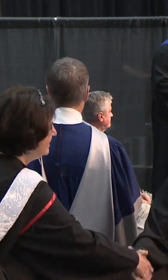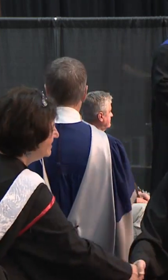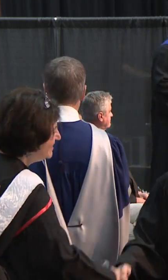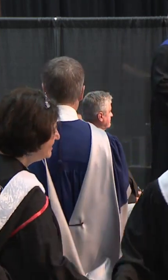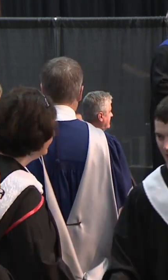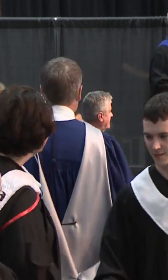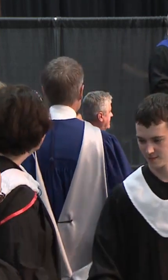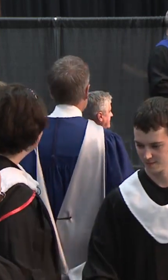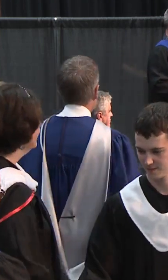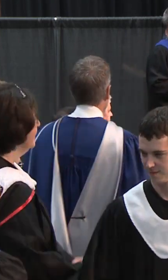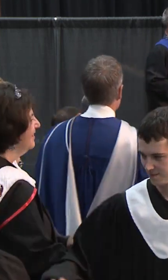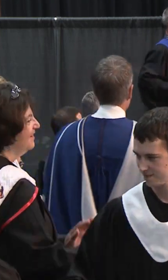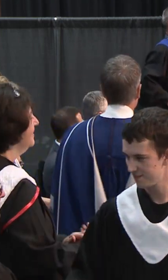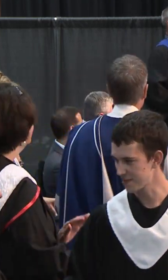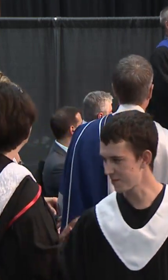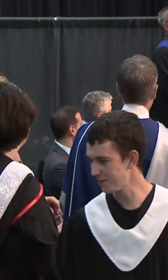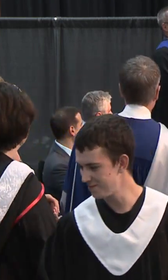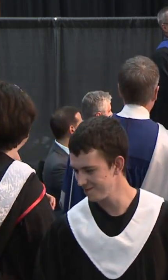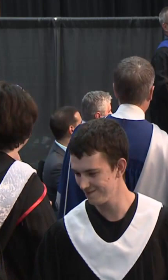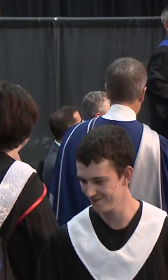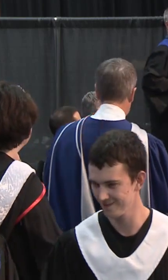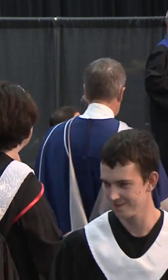Jason Burke.